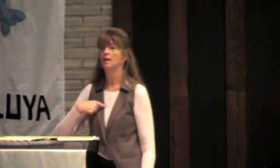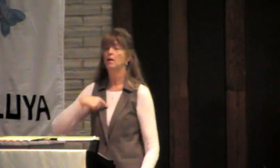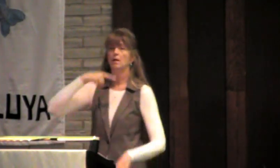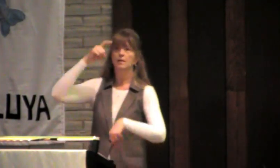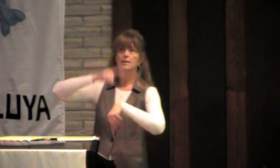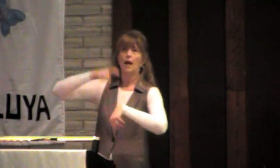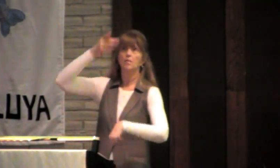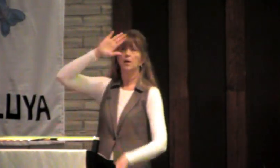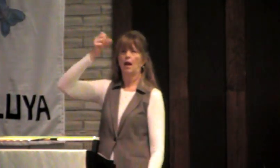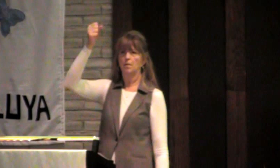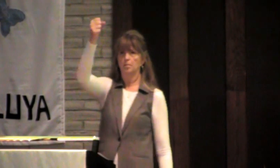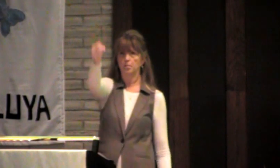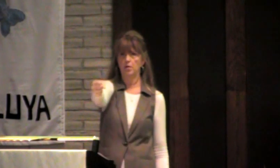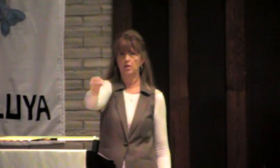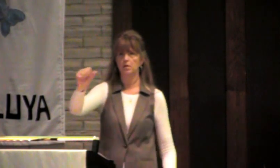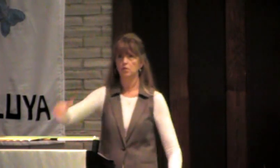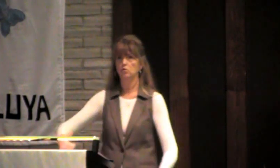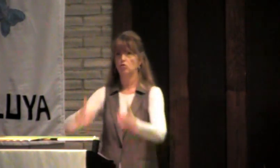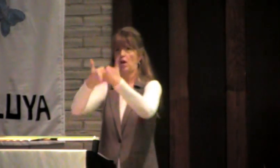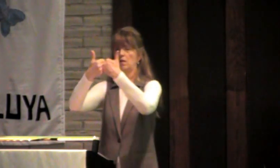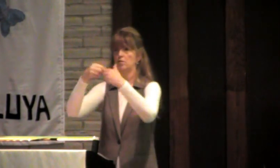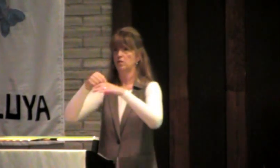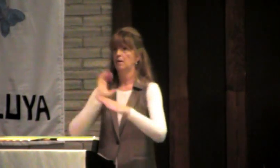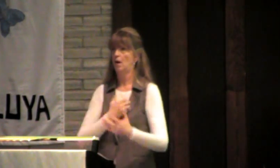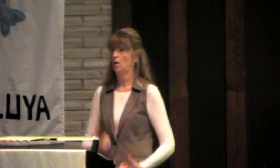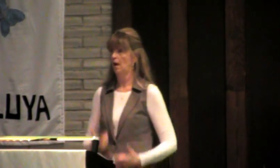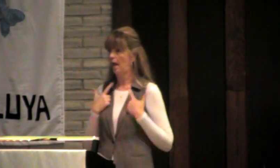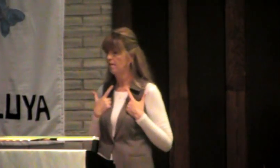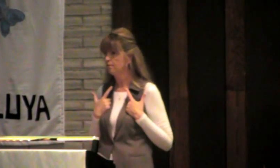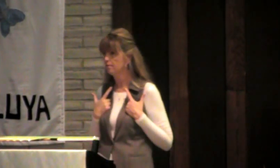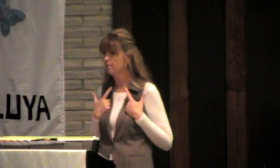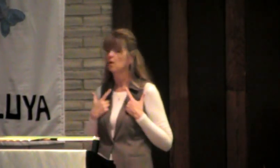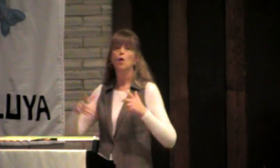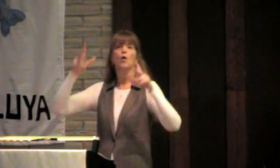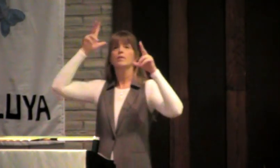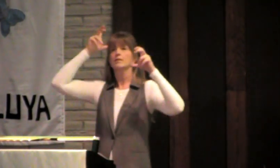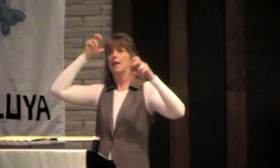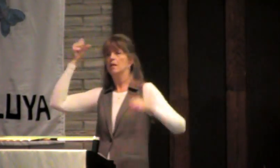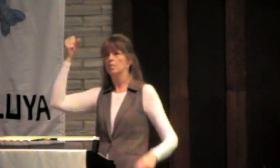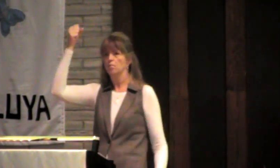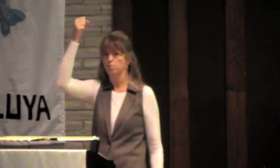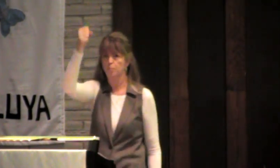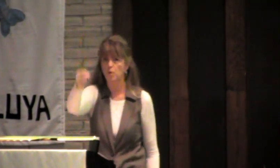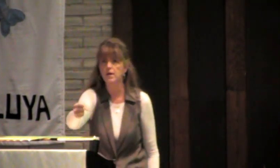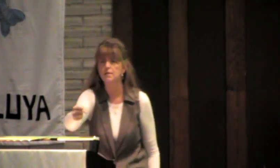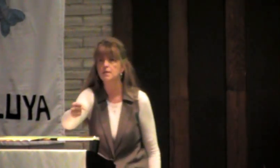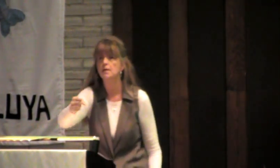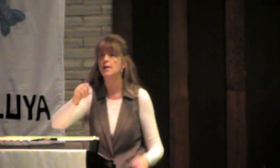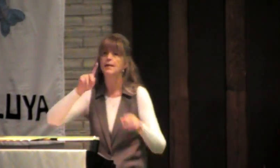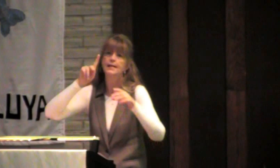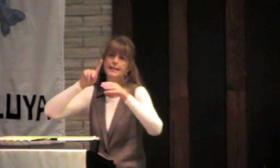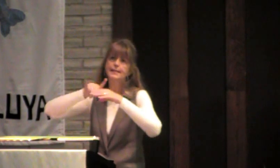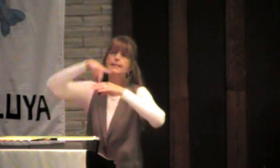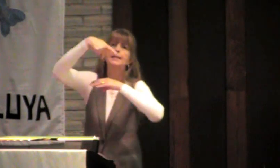and a challenge for me. At a time when God puts things in our lives, or if Satan puts something in your